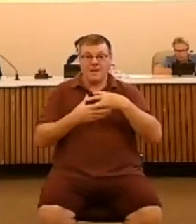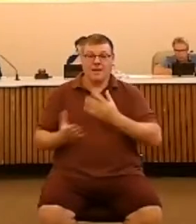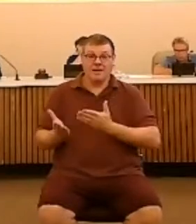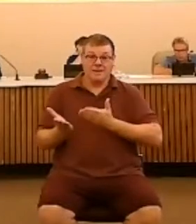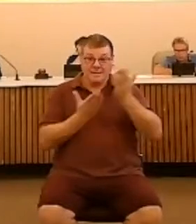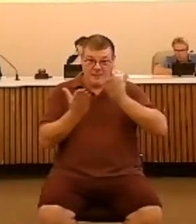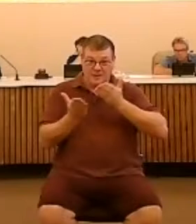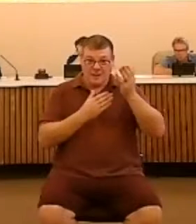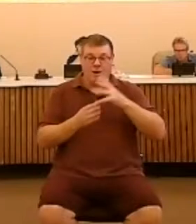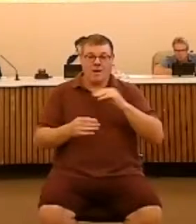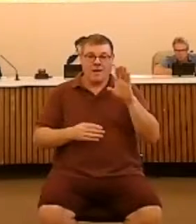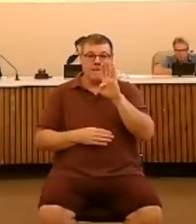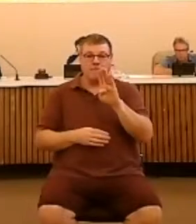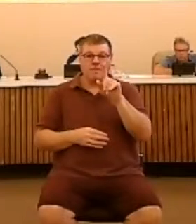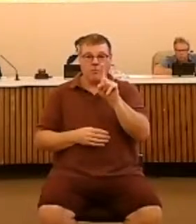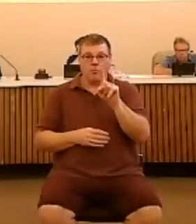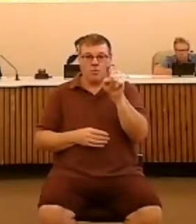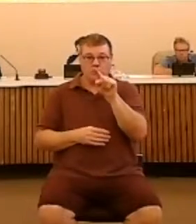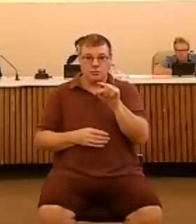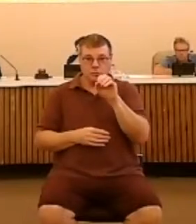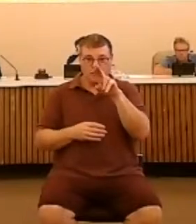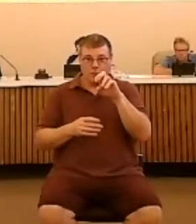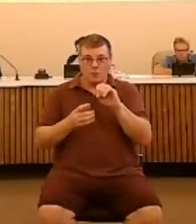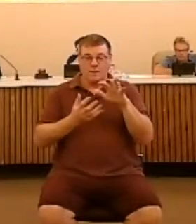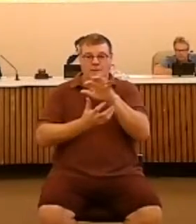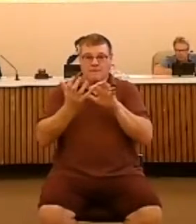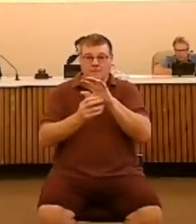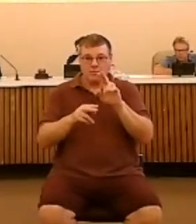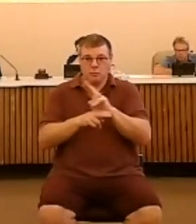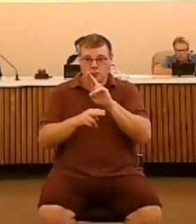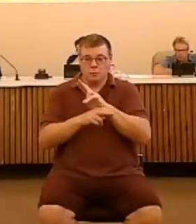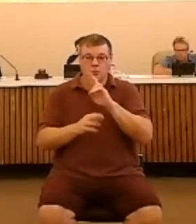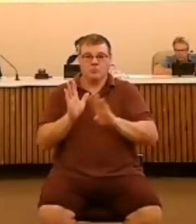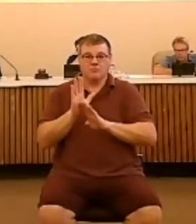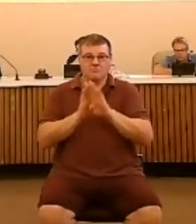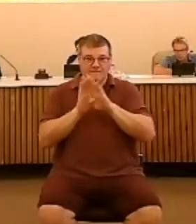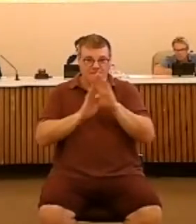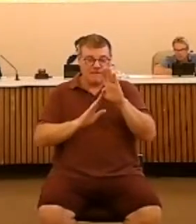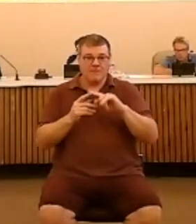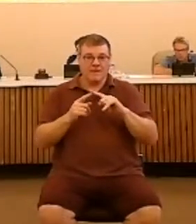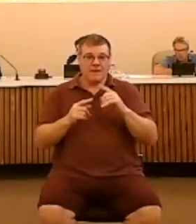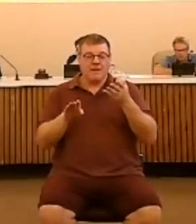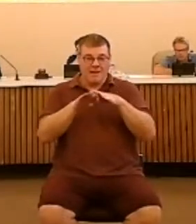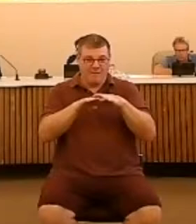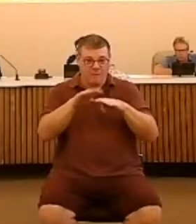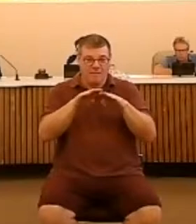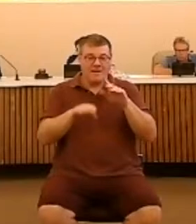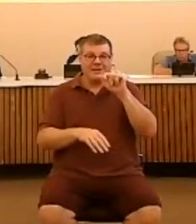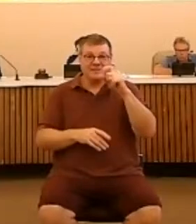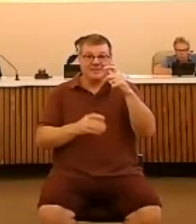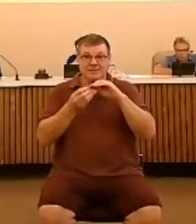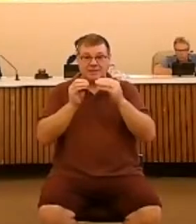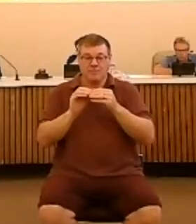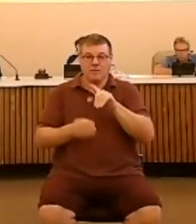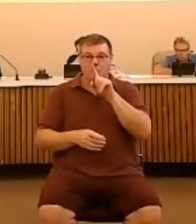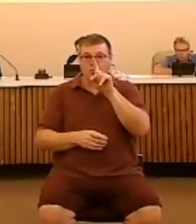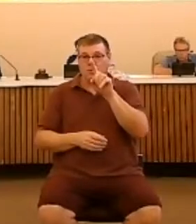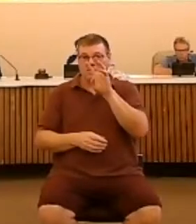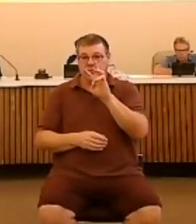a commercial B1 zone district with mixed-use redevelopment area overlay. Tax account number